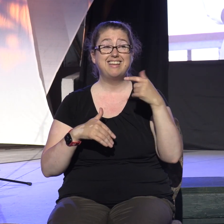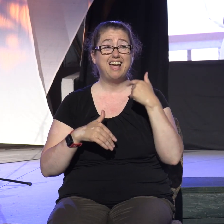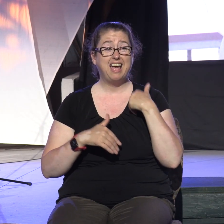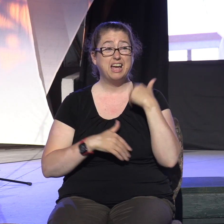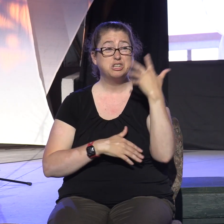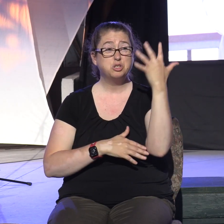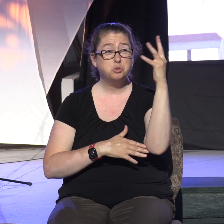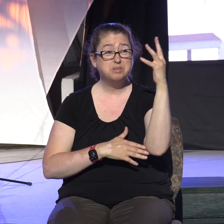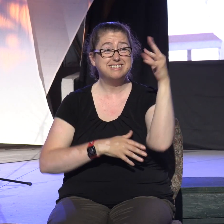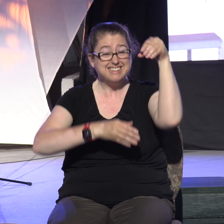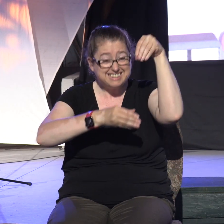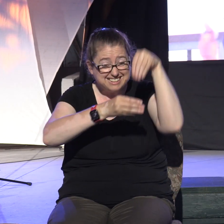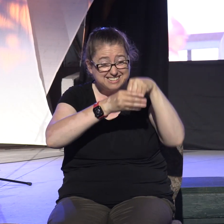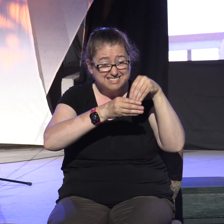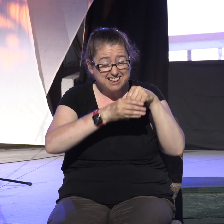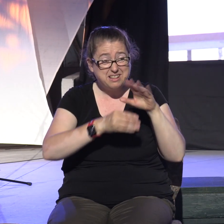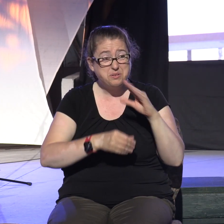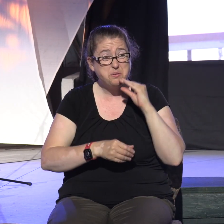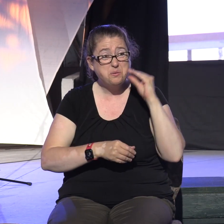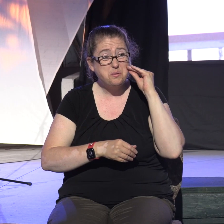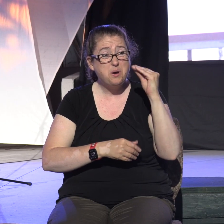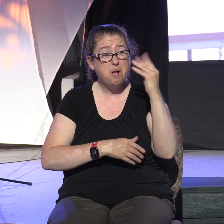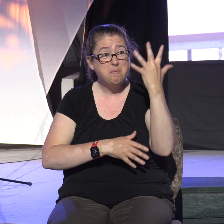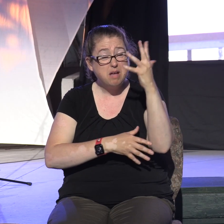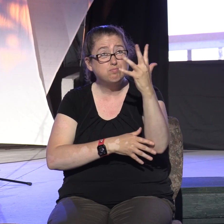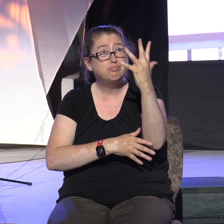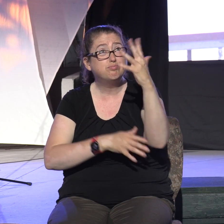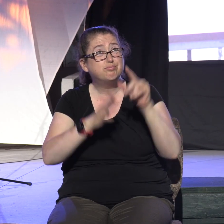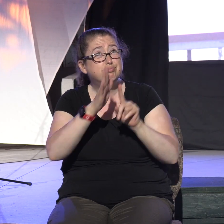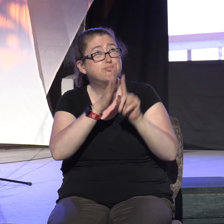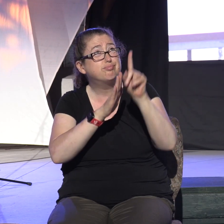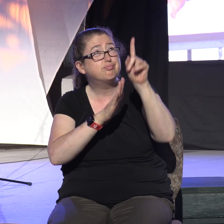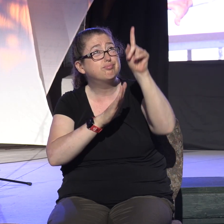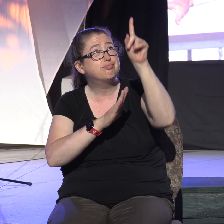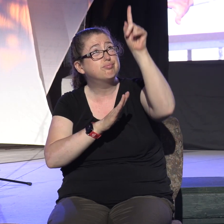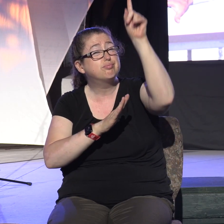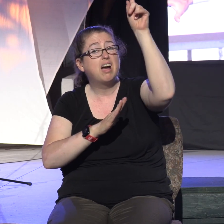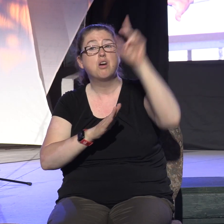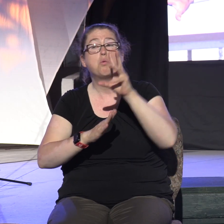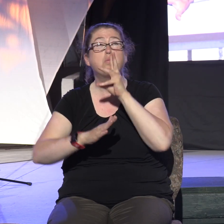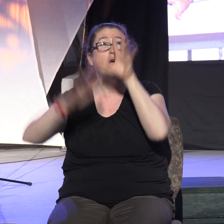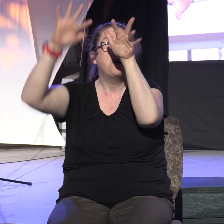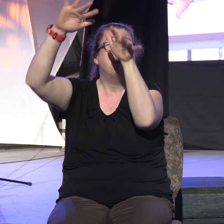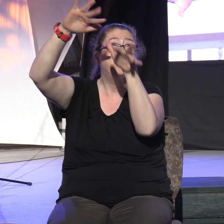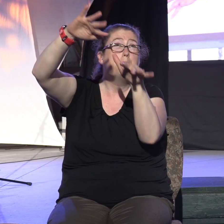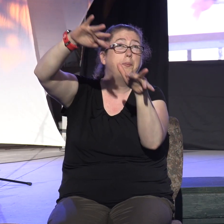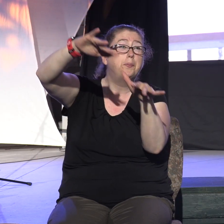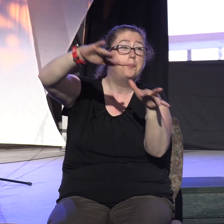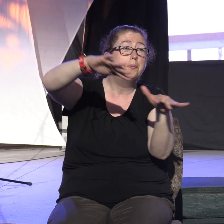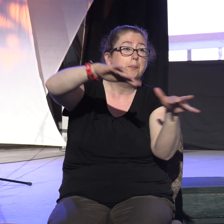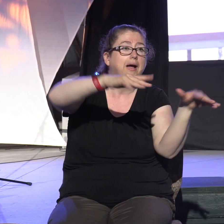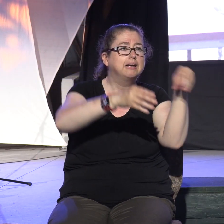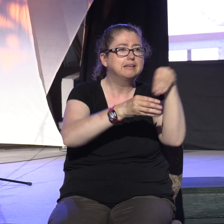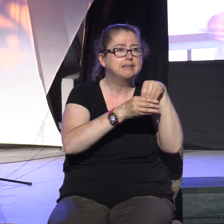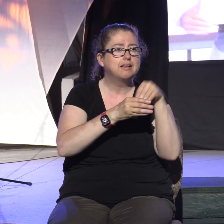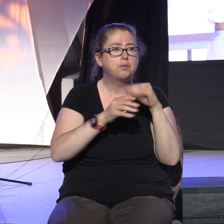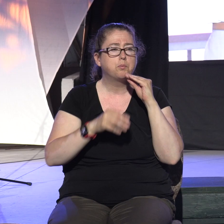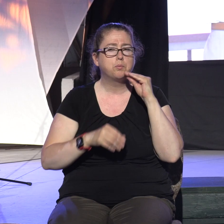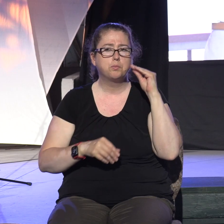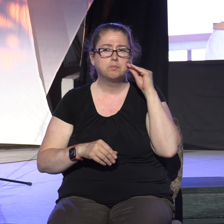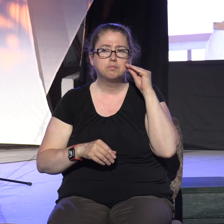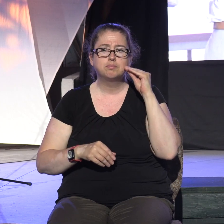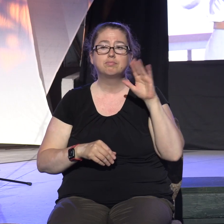Then eventually the butler escorted me back to a seating area there, and the gentleman came out. And once again,